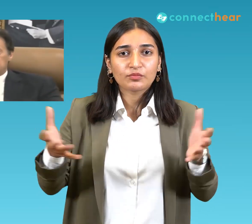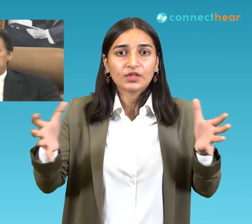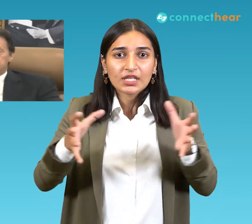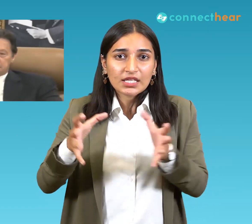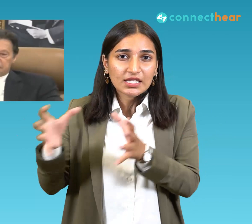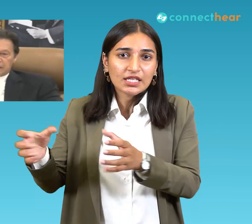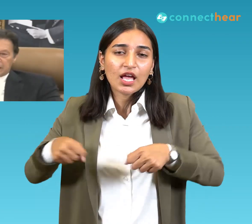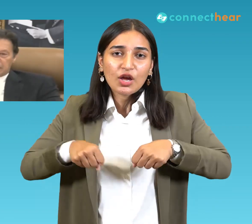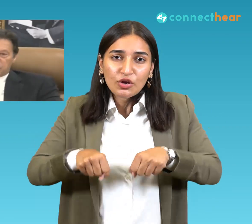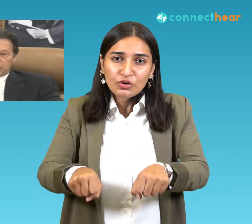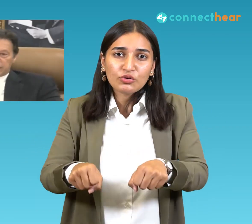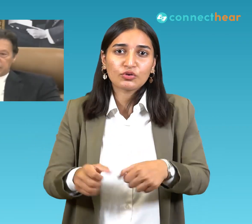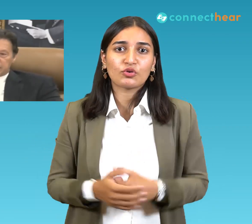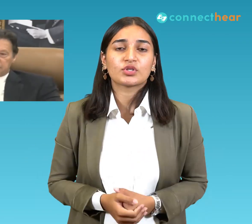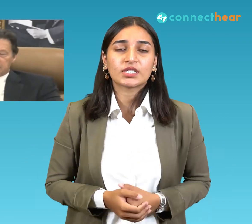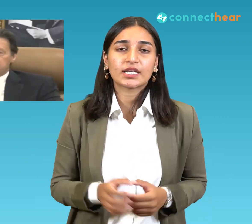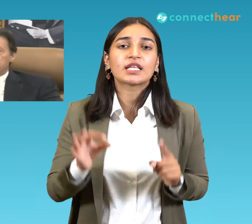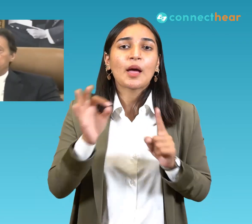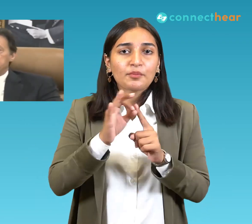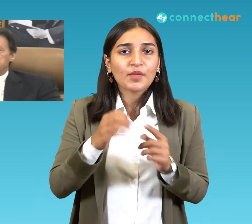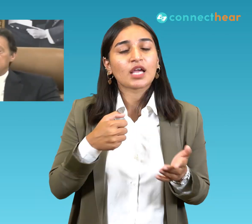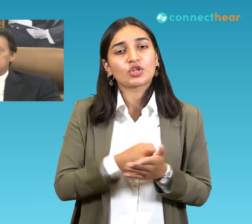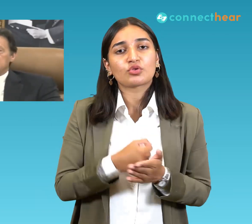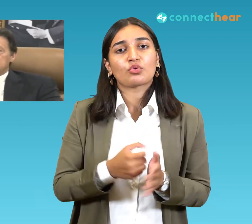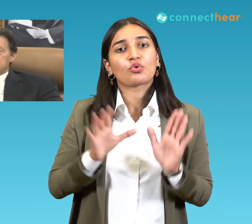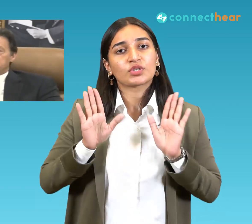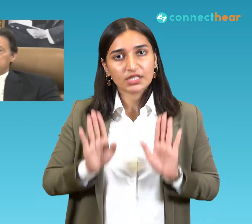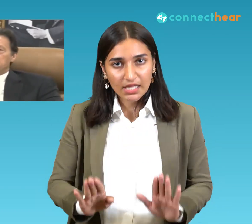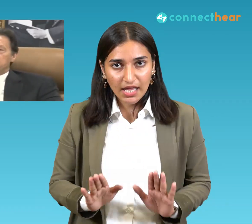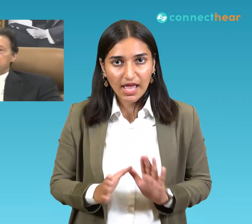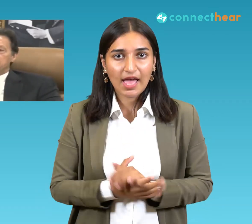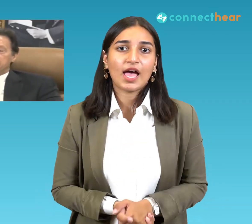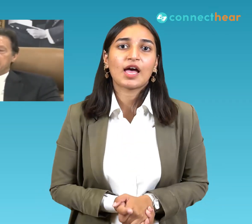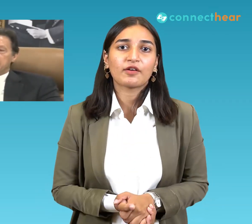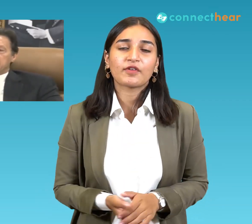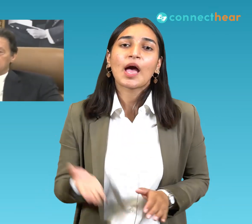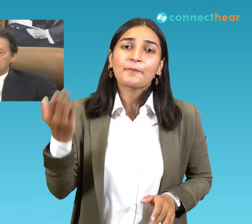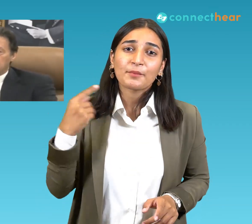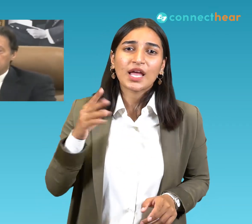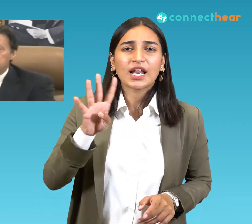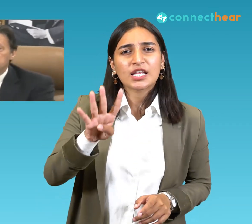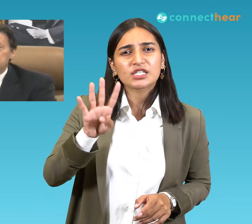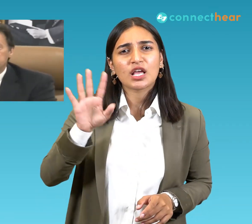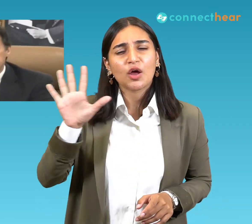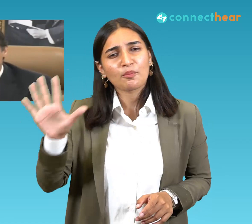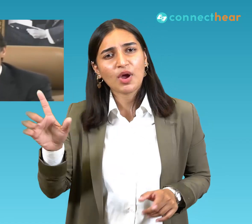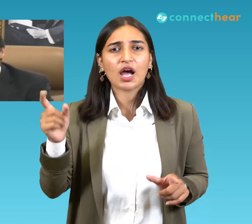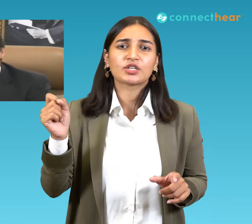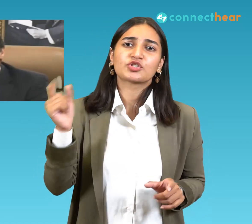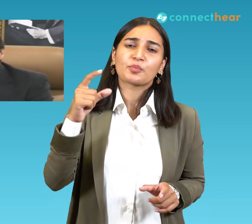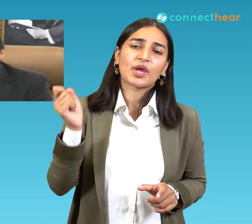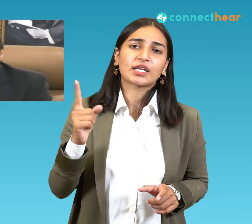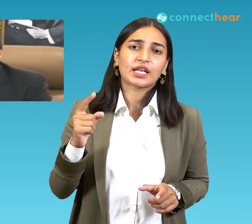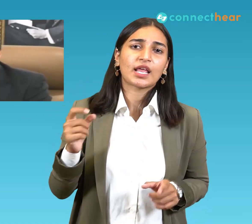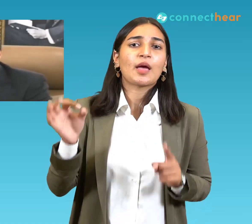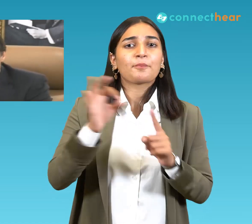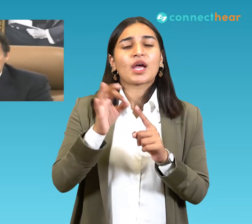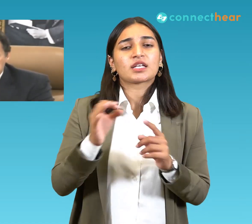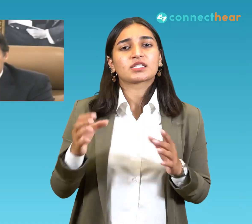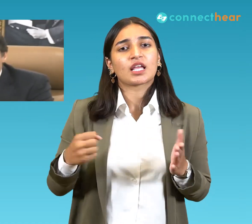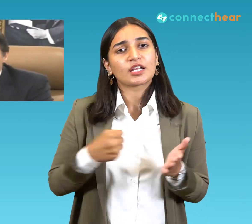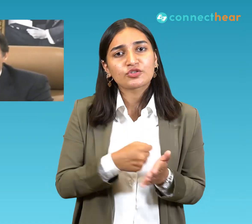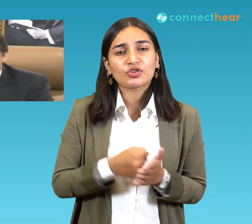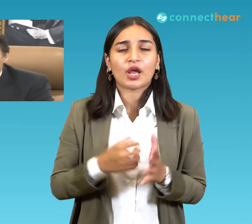been working on in the past 4 or 5 months because of our food inflation. And we